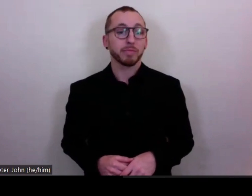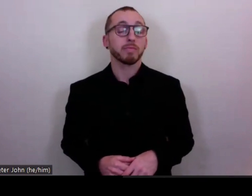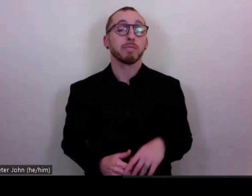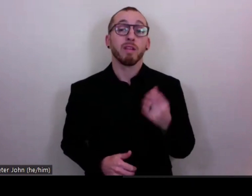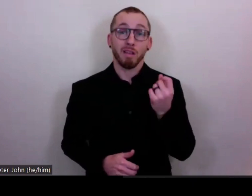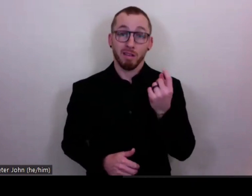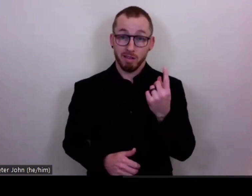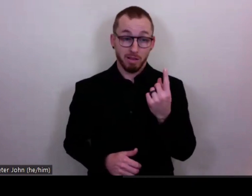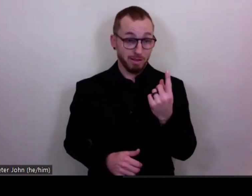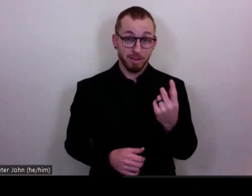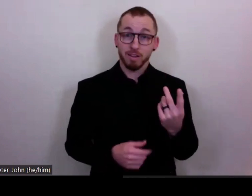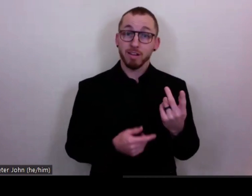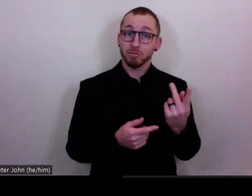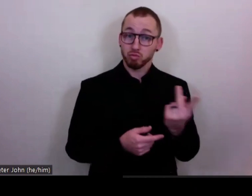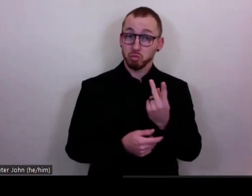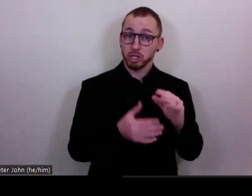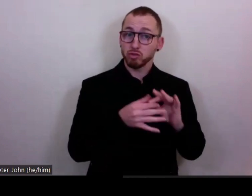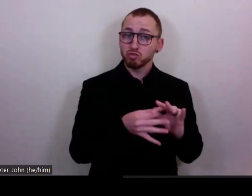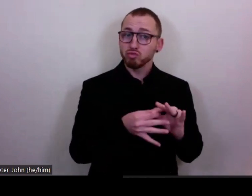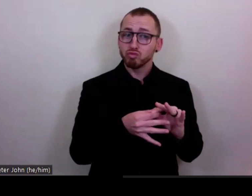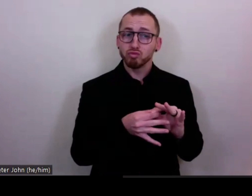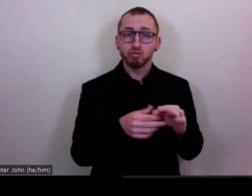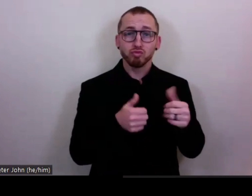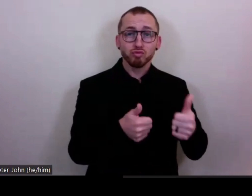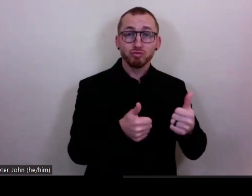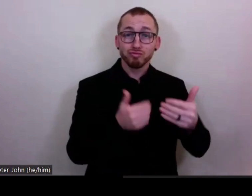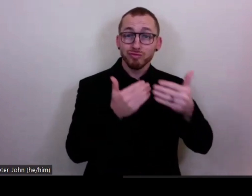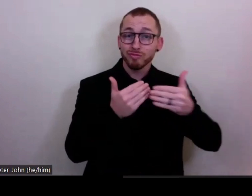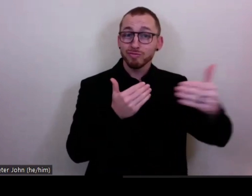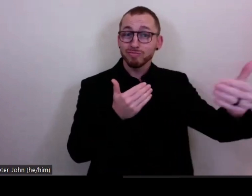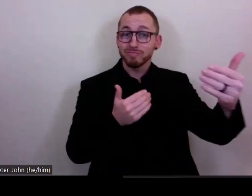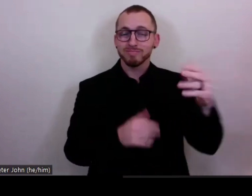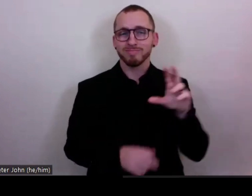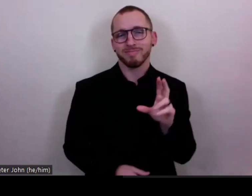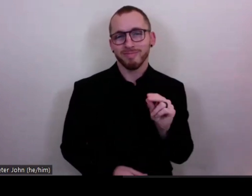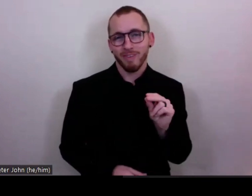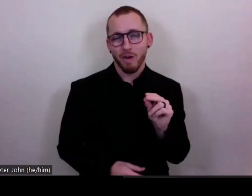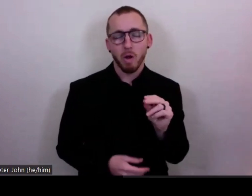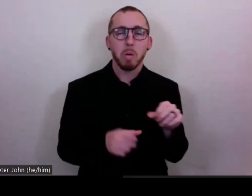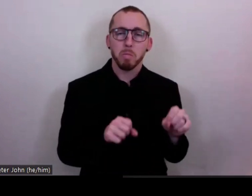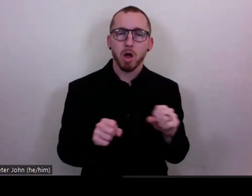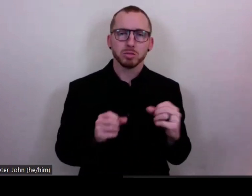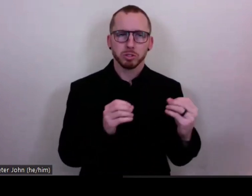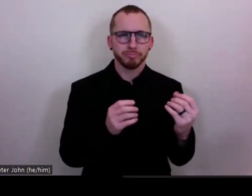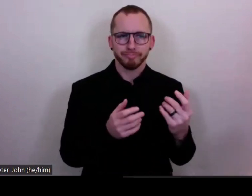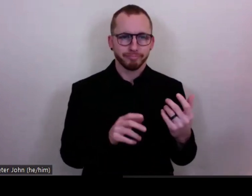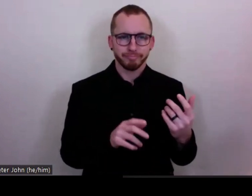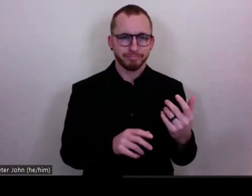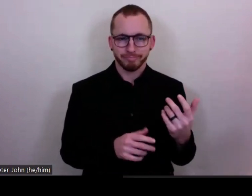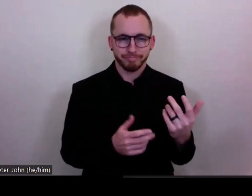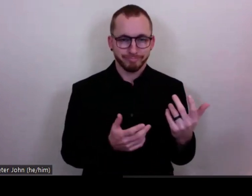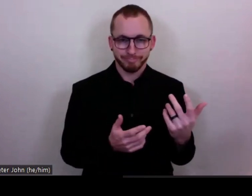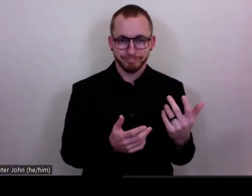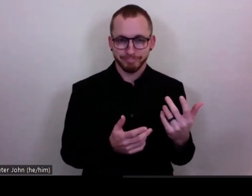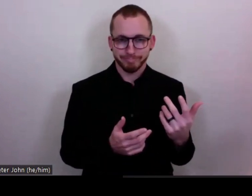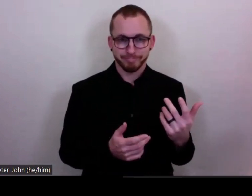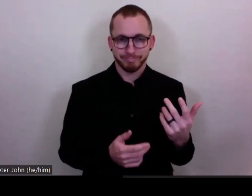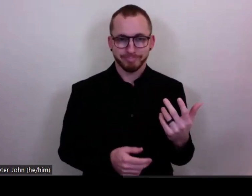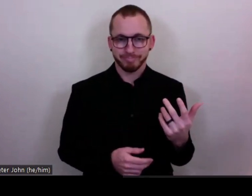supportive of? Maybe. But that's not going to stop me from doing what I do.